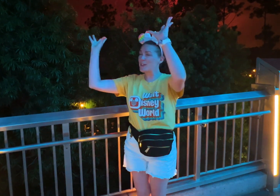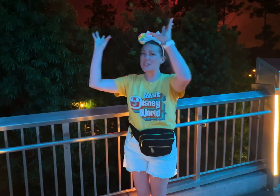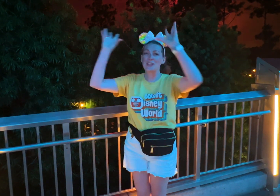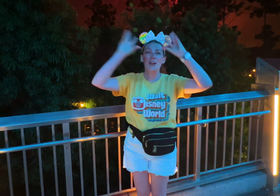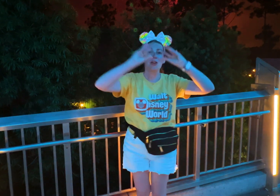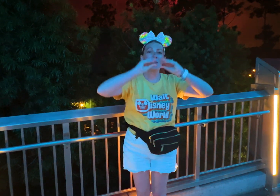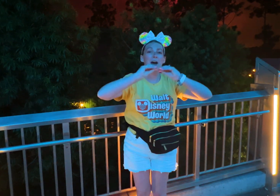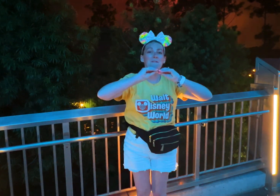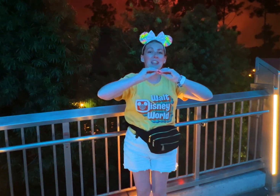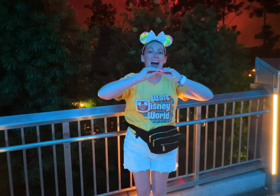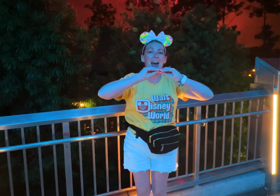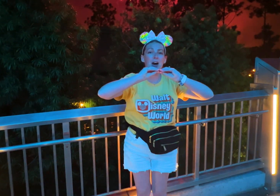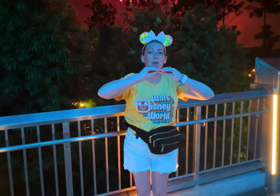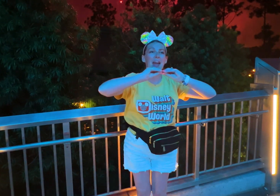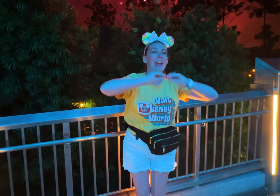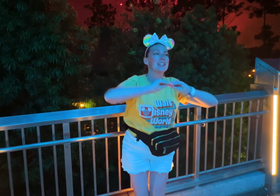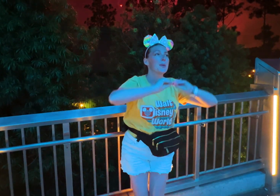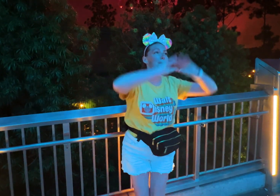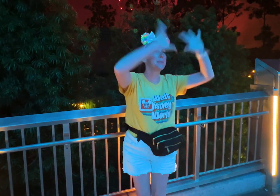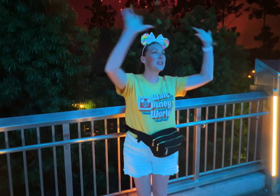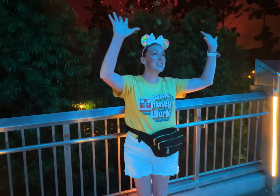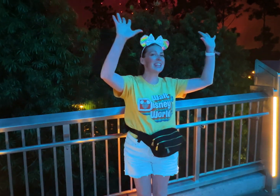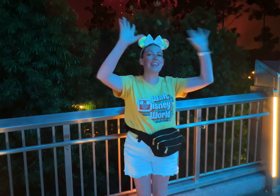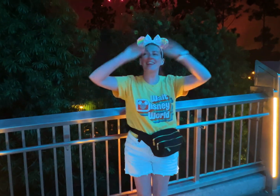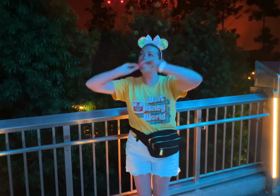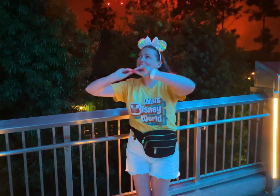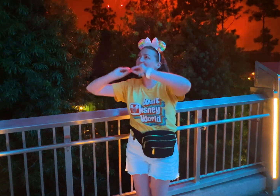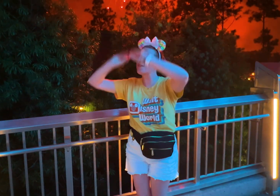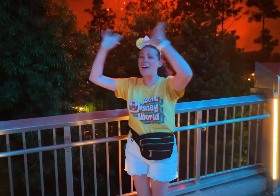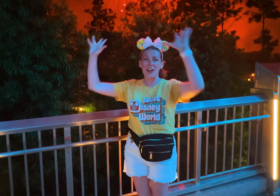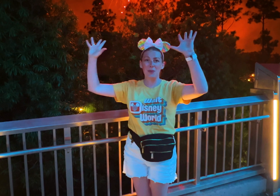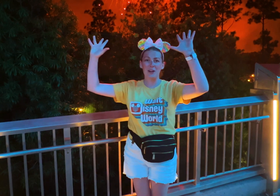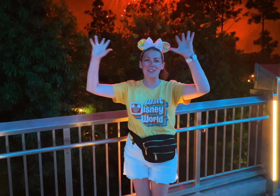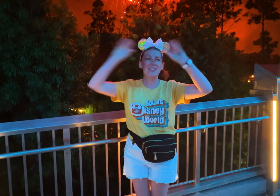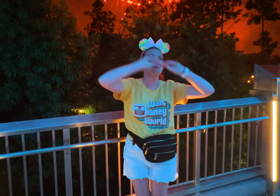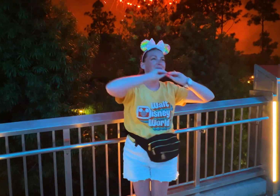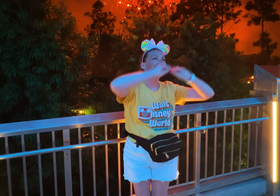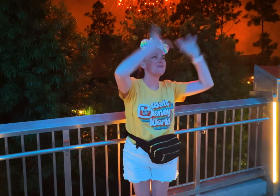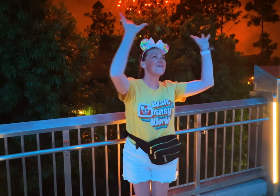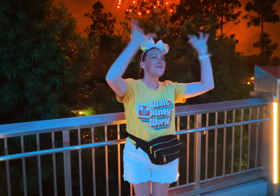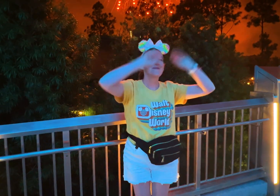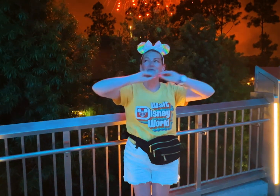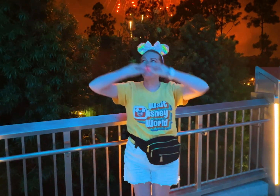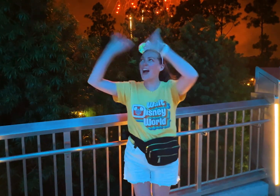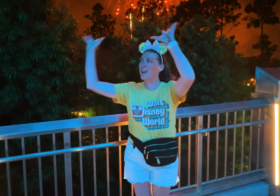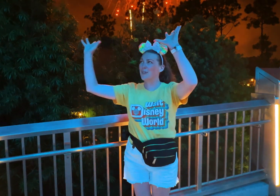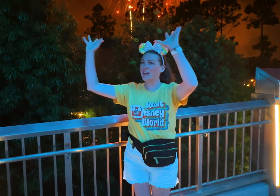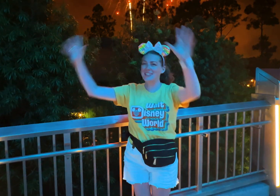Fireworks. You have flat O hands bursting into fireworks. Fireworks.